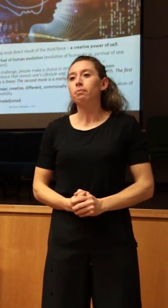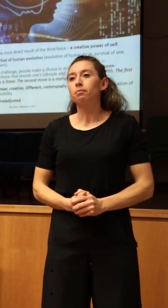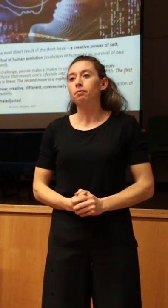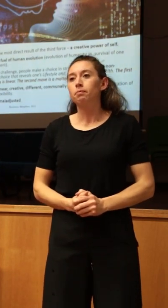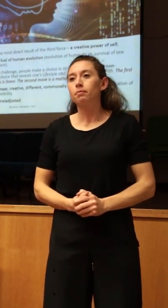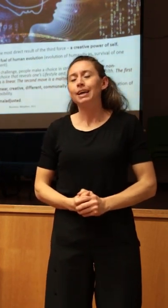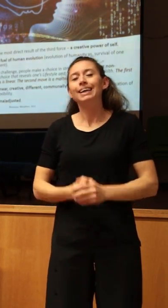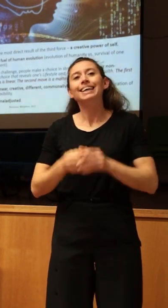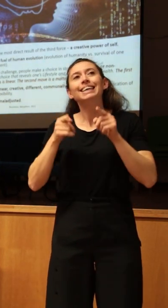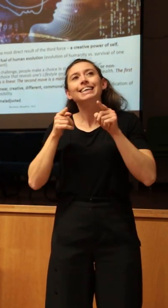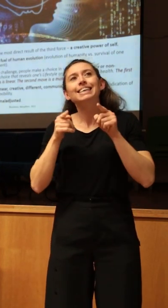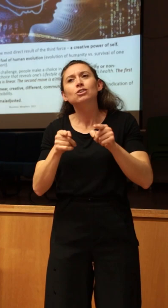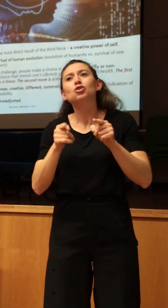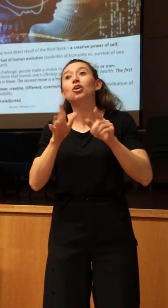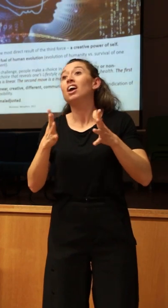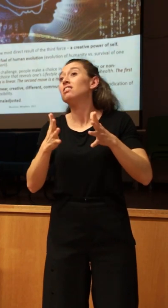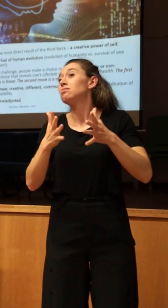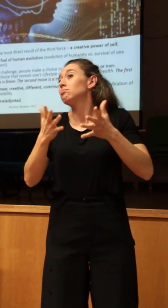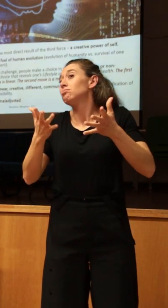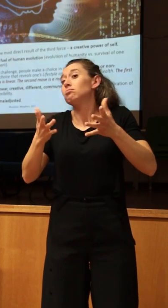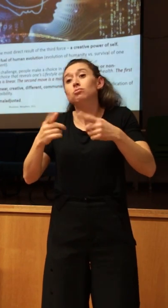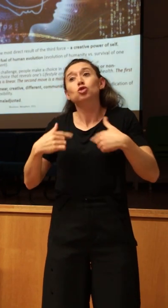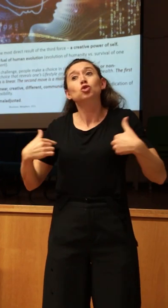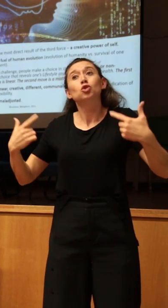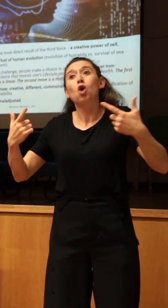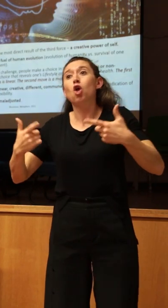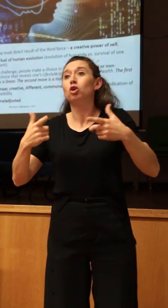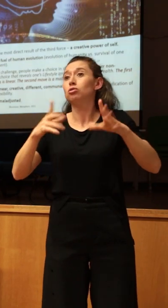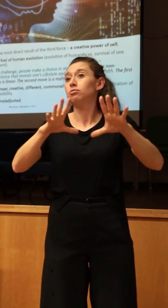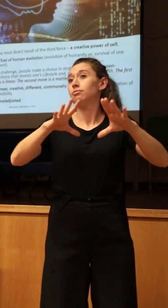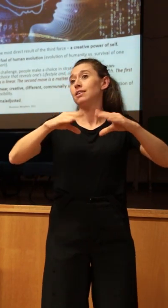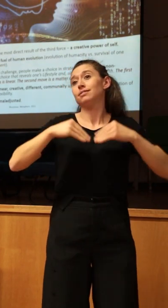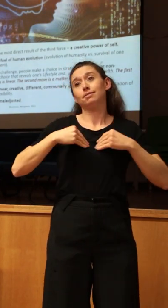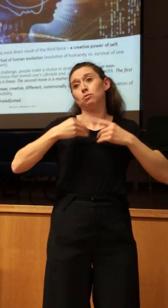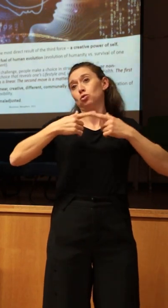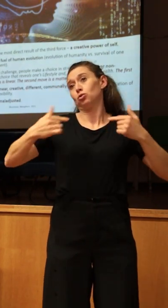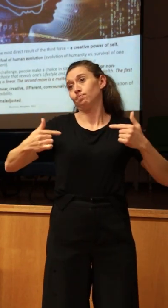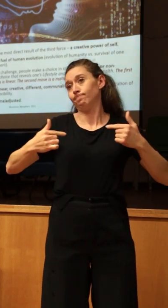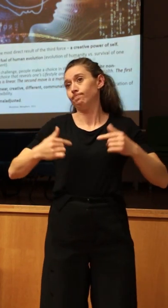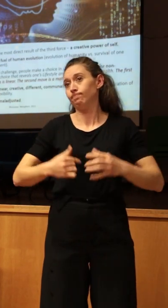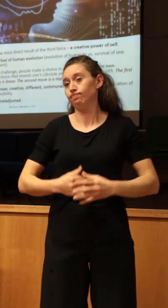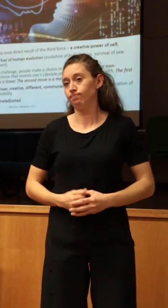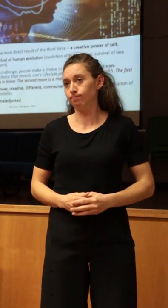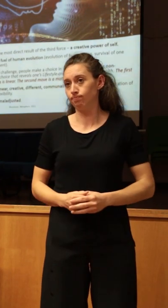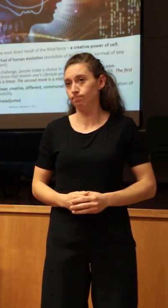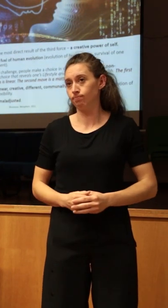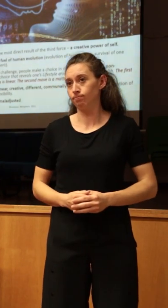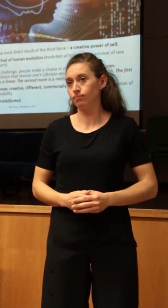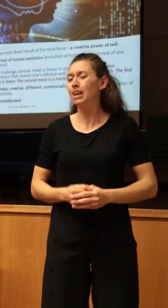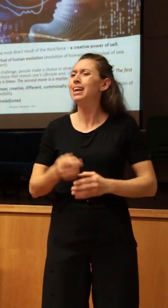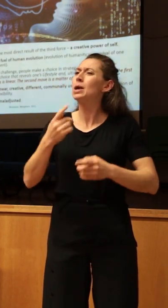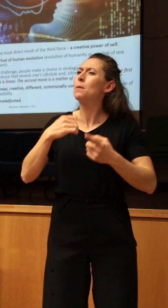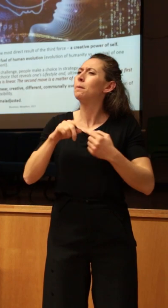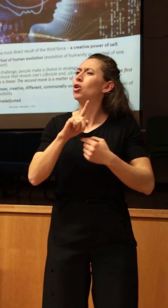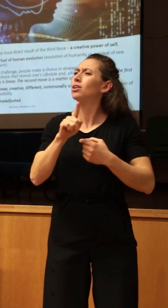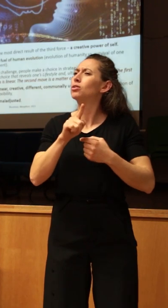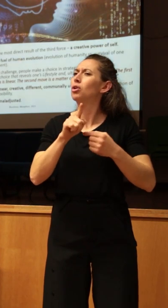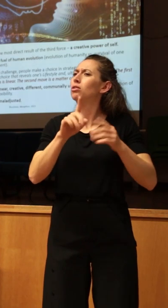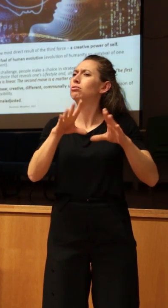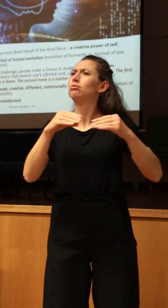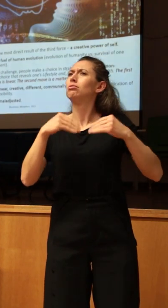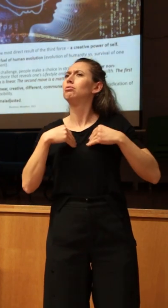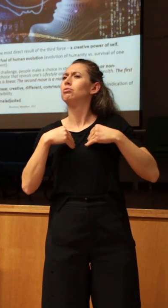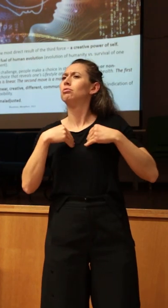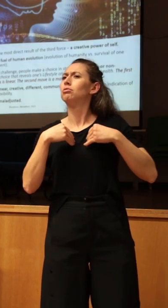adapt. Y esto es adoptado porque todos adoptamos. Right. But it's not adaptive for humanity. Pero no es adoptable para